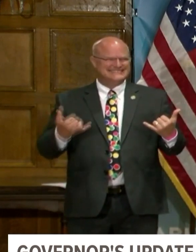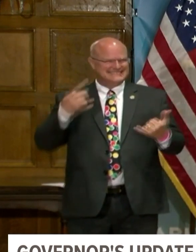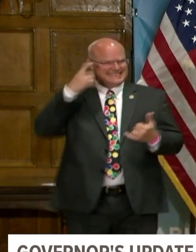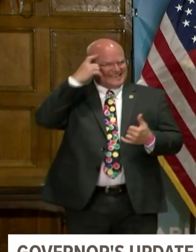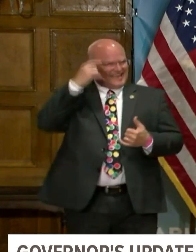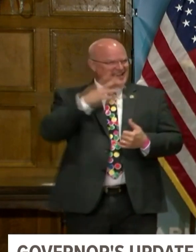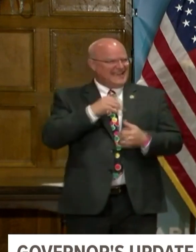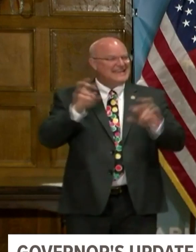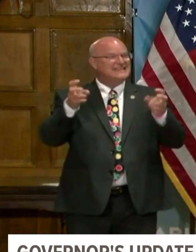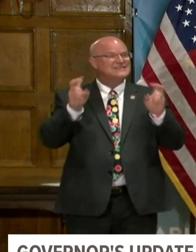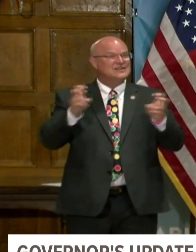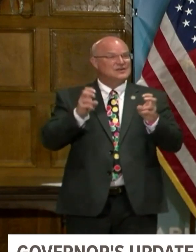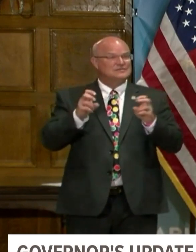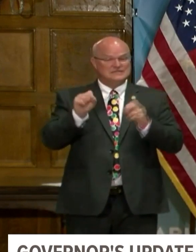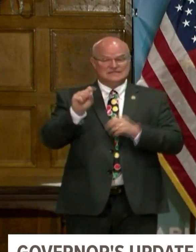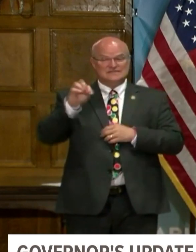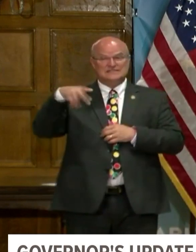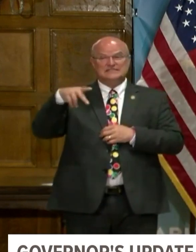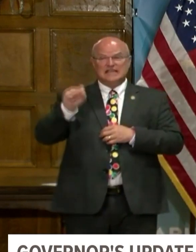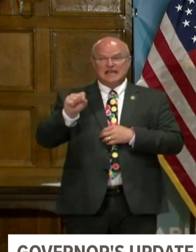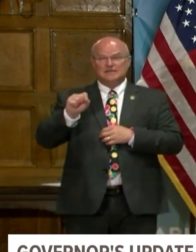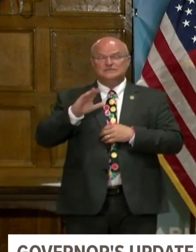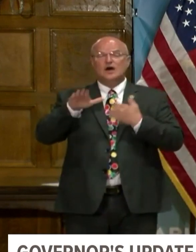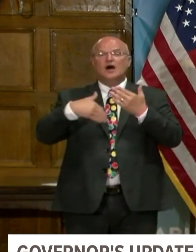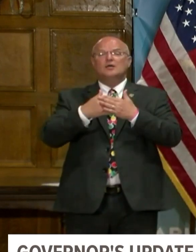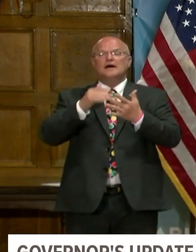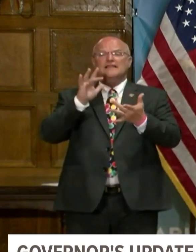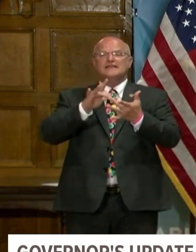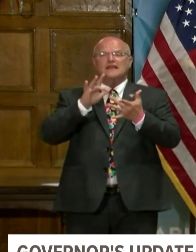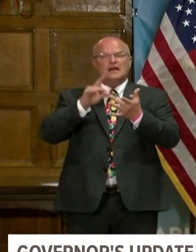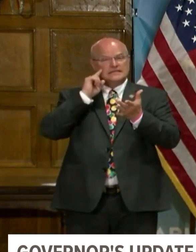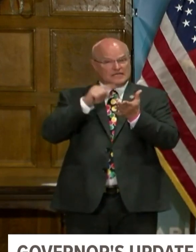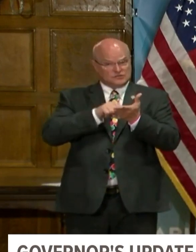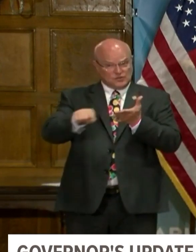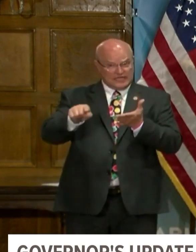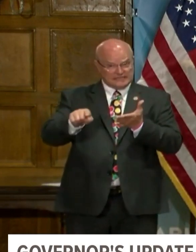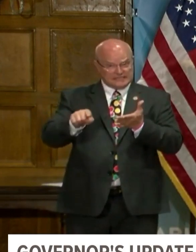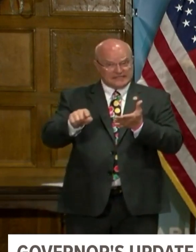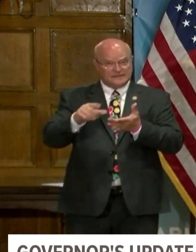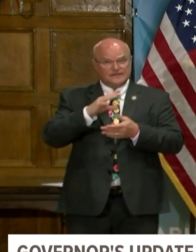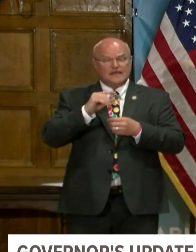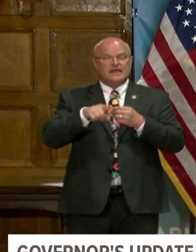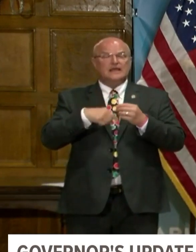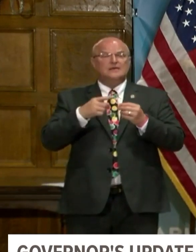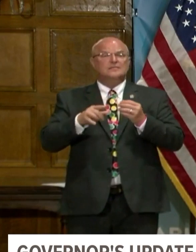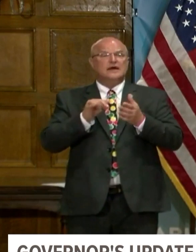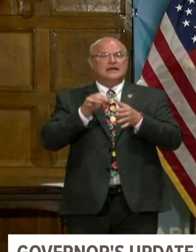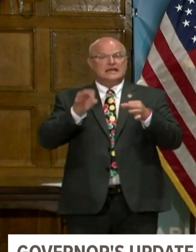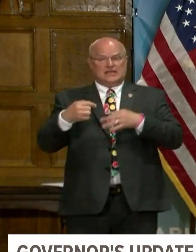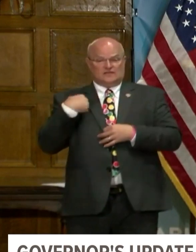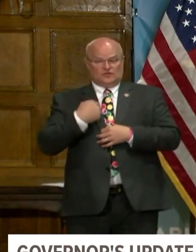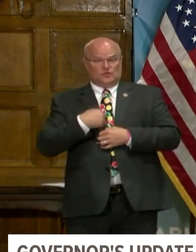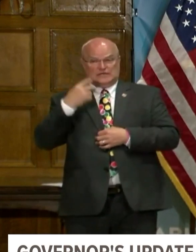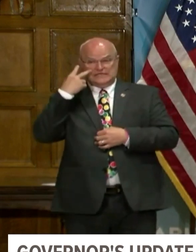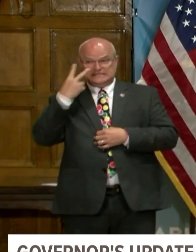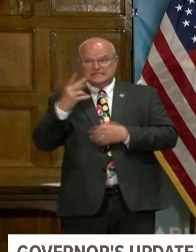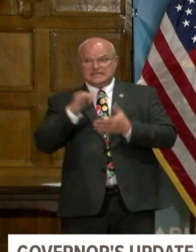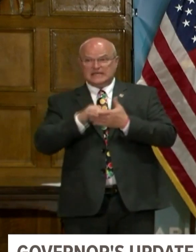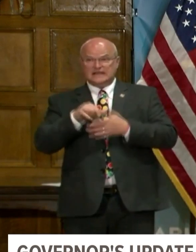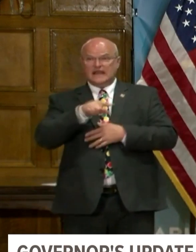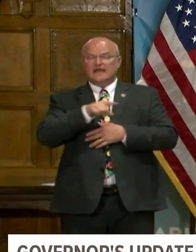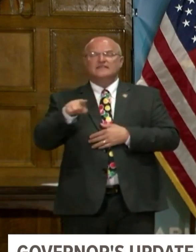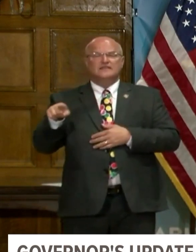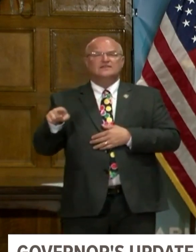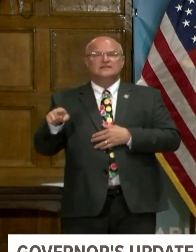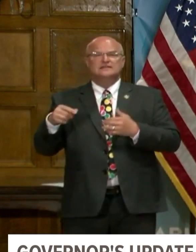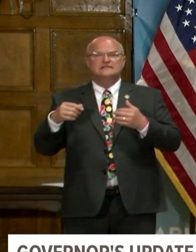And, you know, in terms of the steps, it's all about the contact tracing. And it's about if we see that there